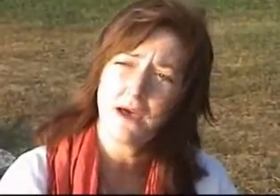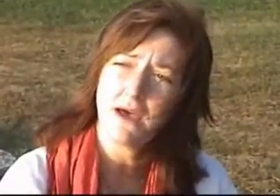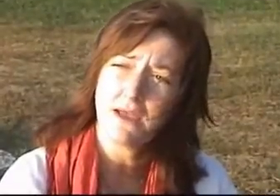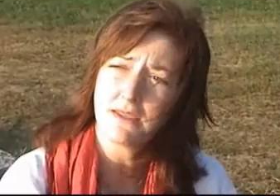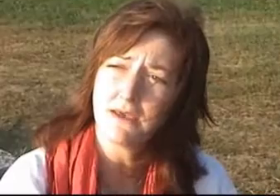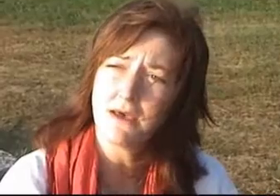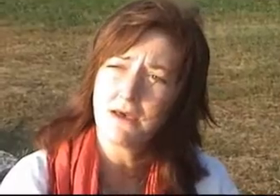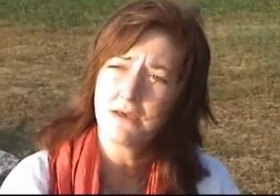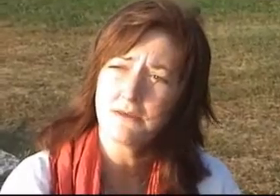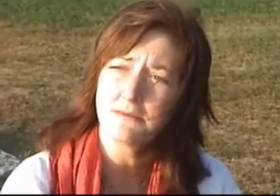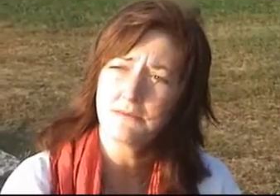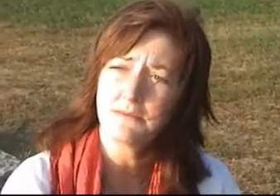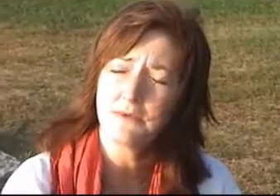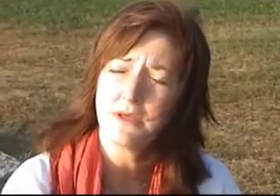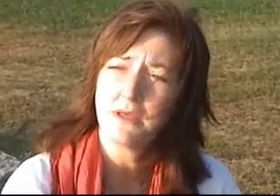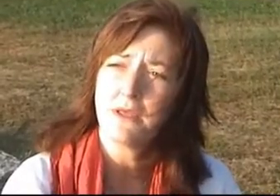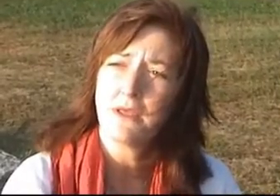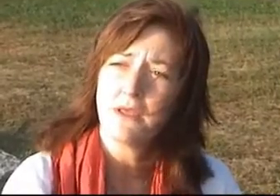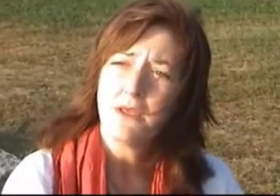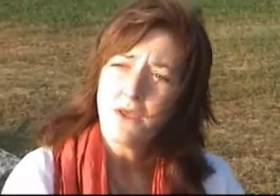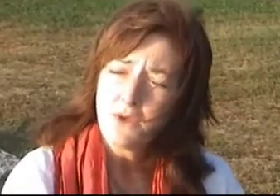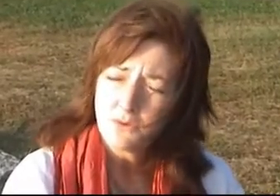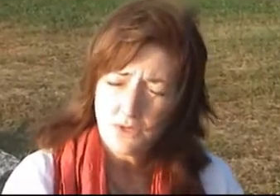Hahor Hayam,